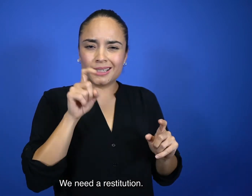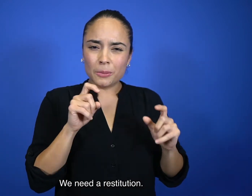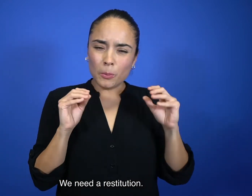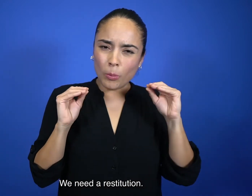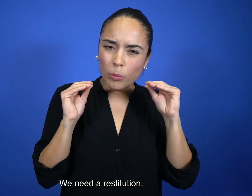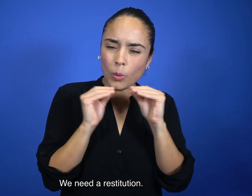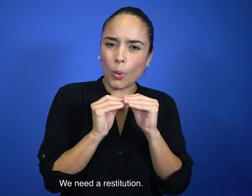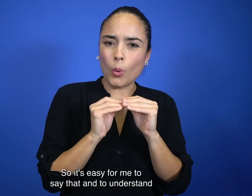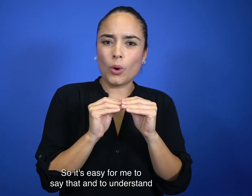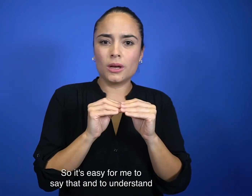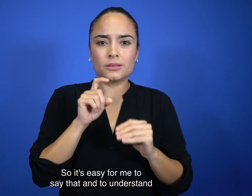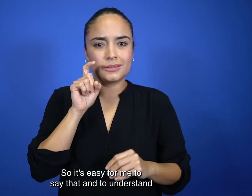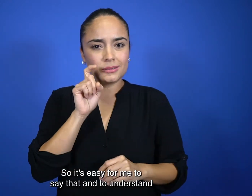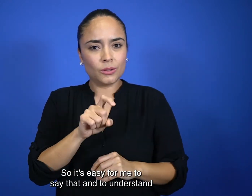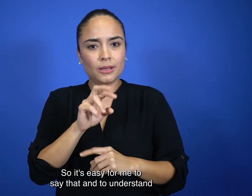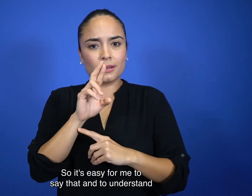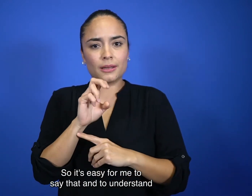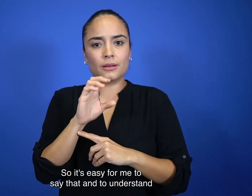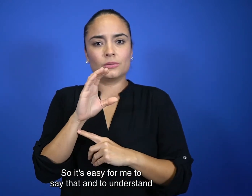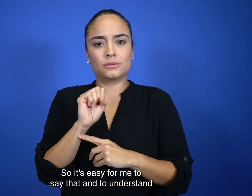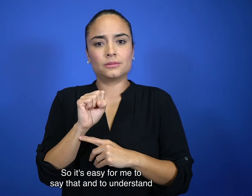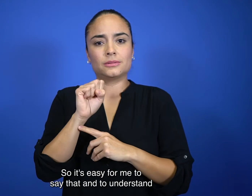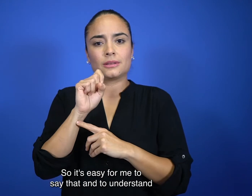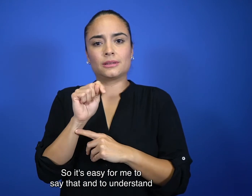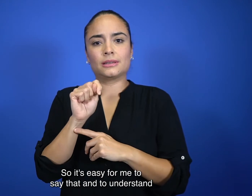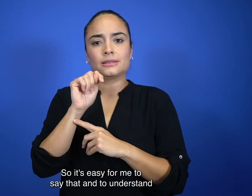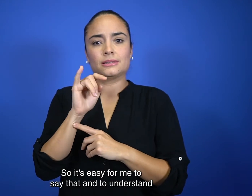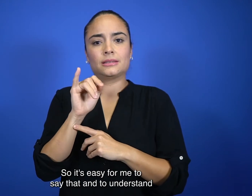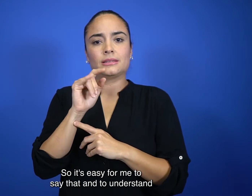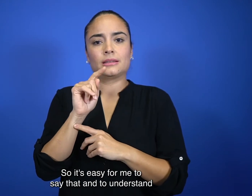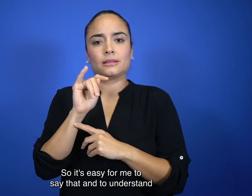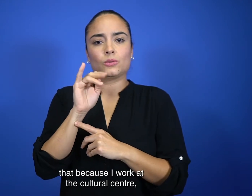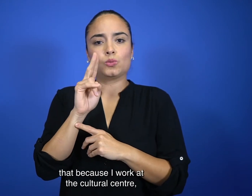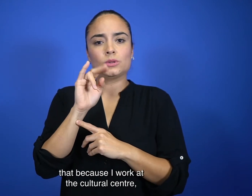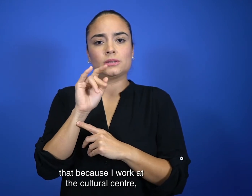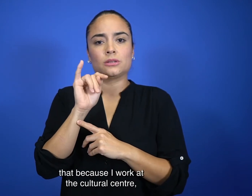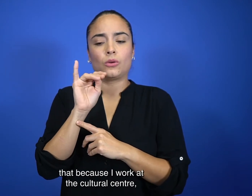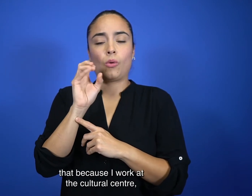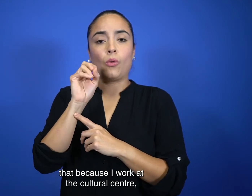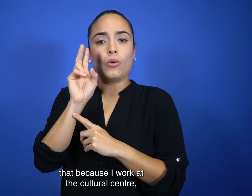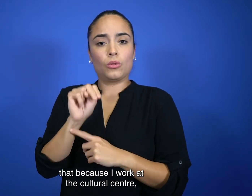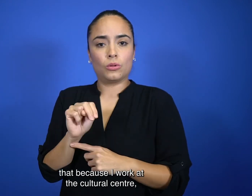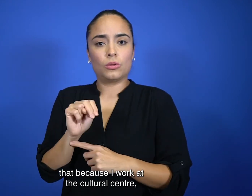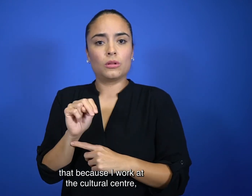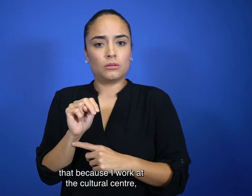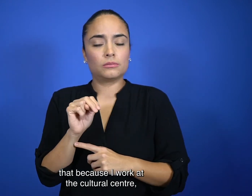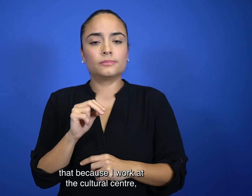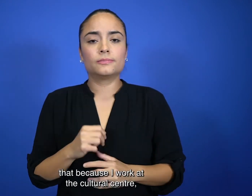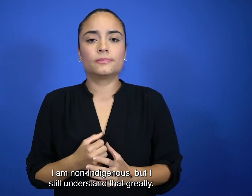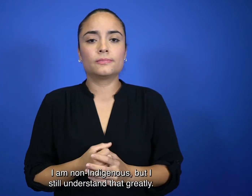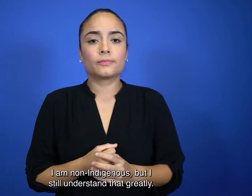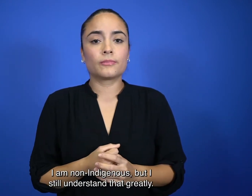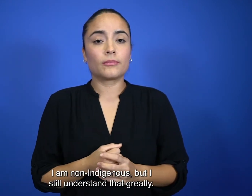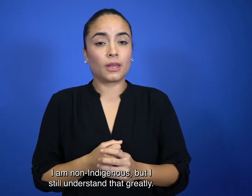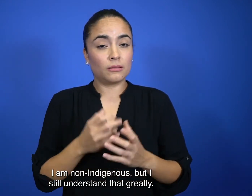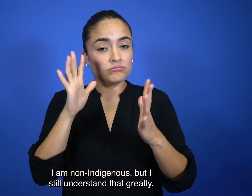restitution. So it's easy for me to say that and to understand that because I work at the cultural center. I am non-Indigenous, but I